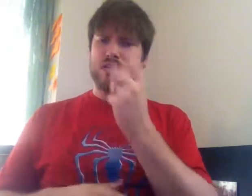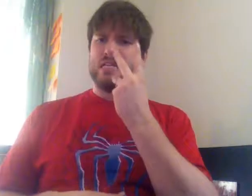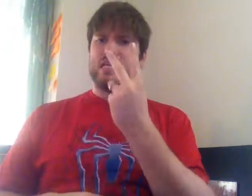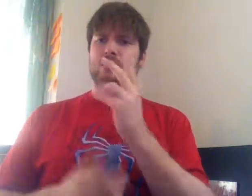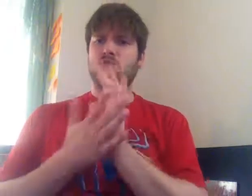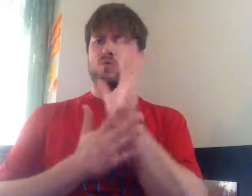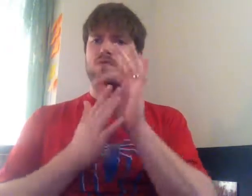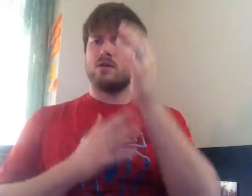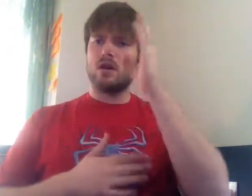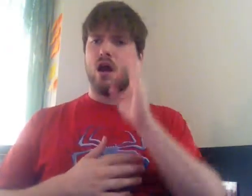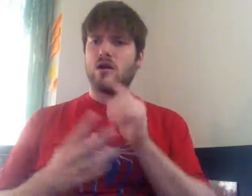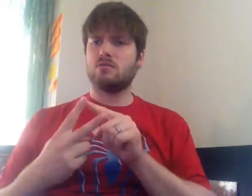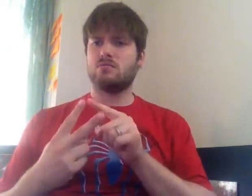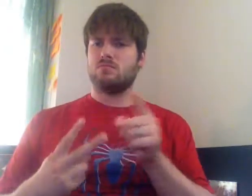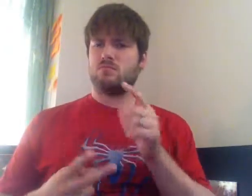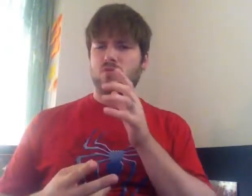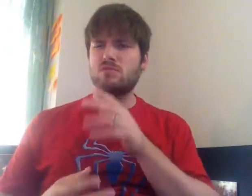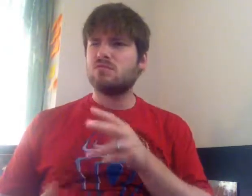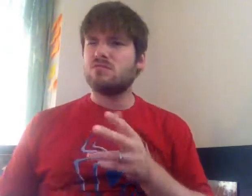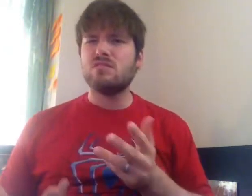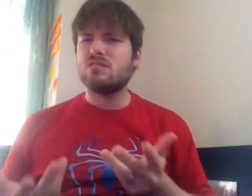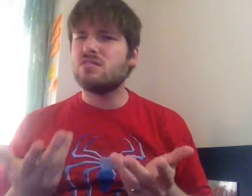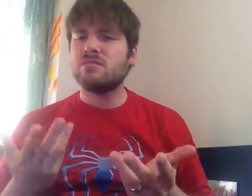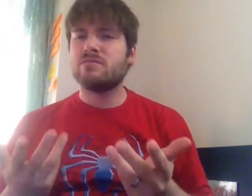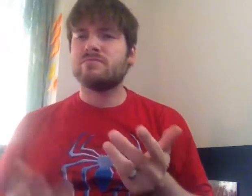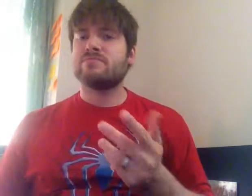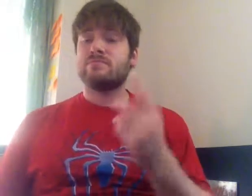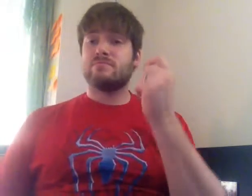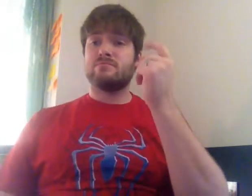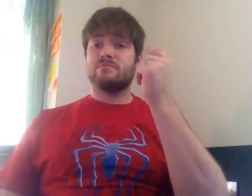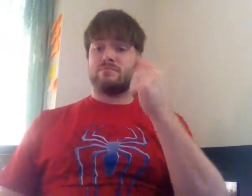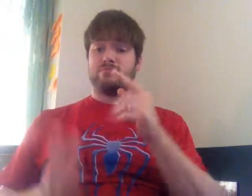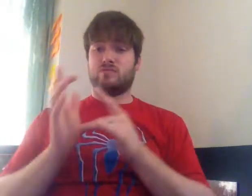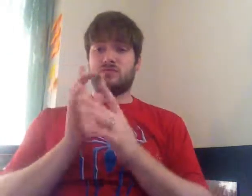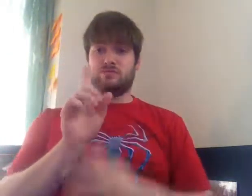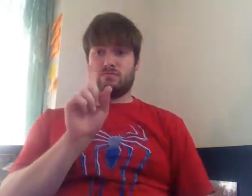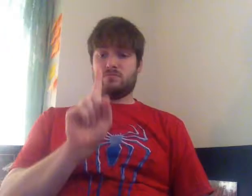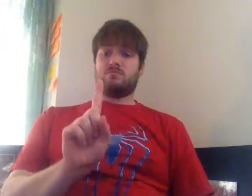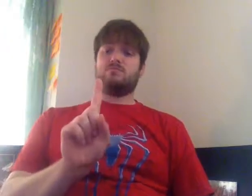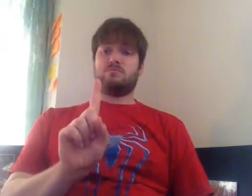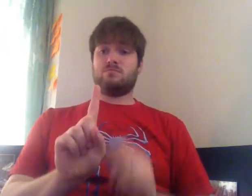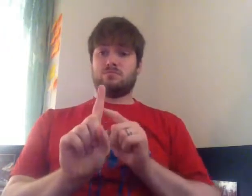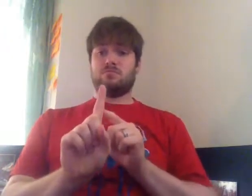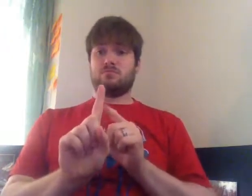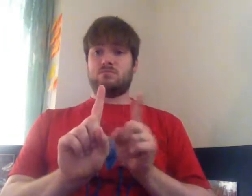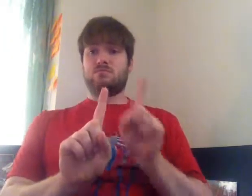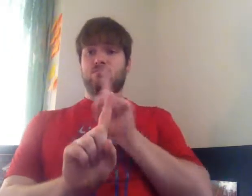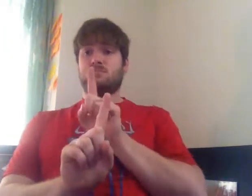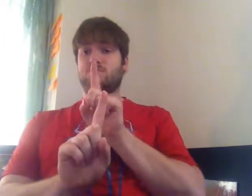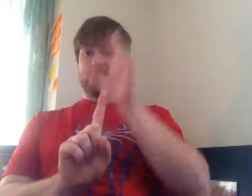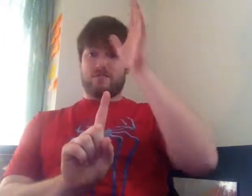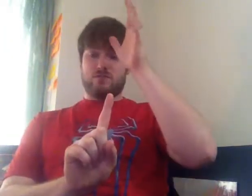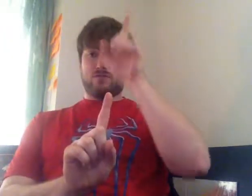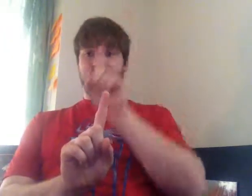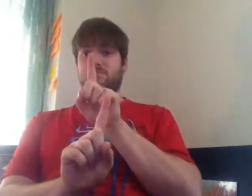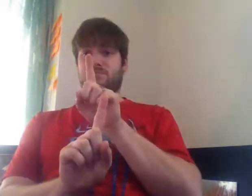still has a little bit of effect on the Cape Hatteras area of North Carolina, and because of that, the National Hurricane Center is